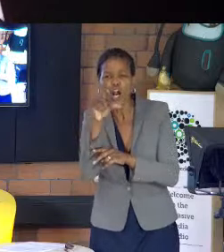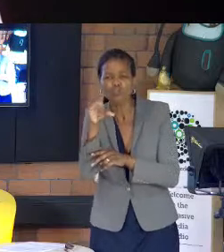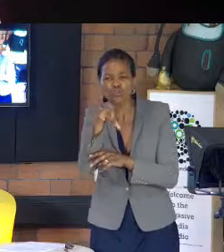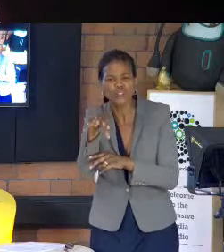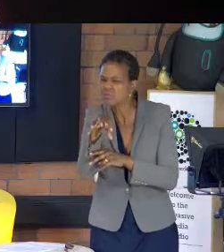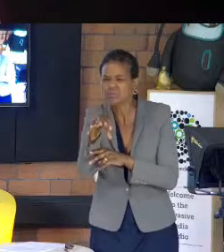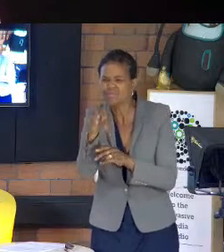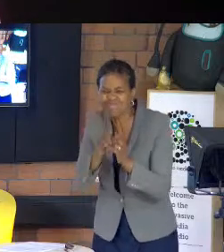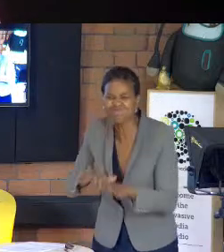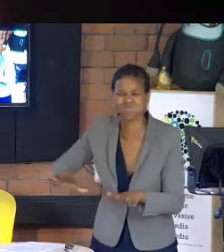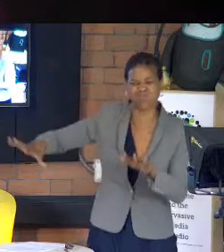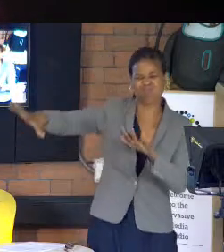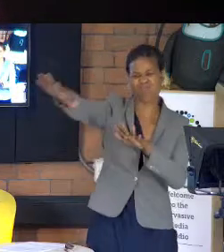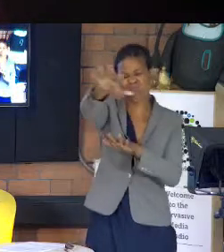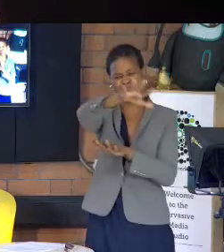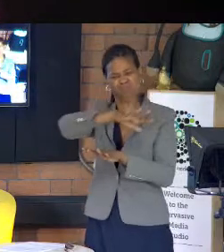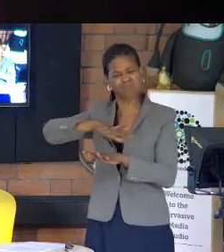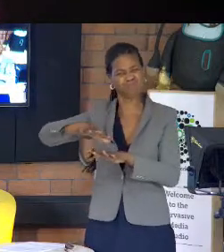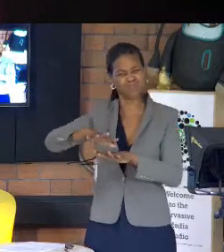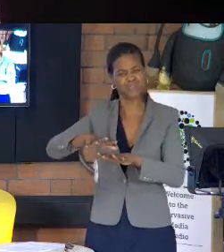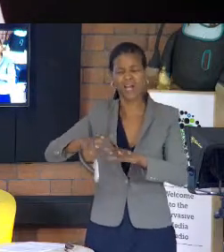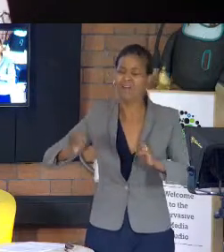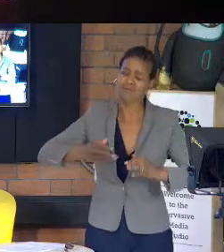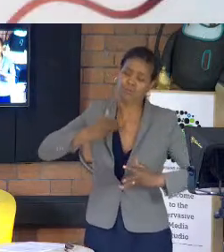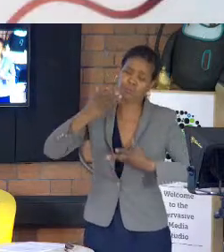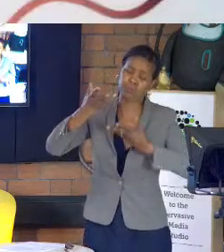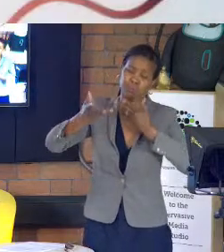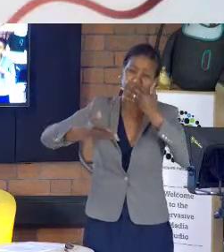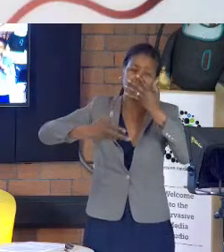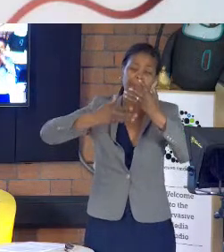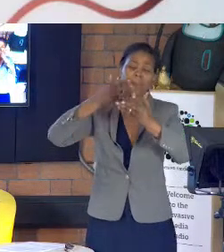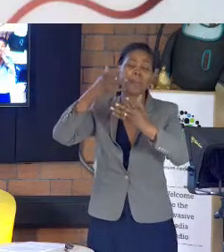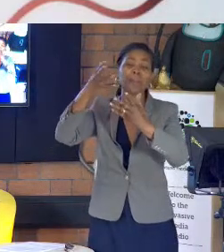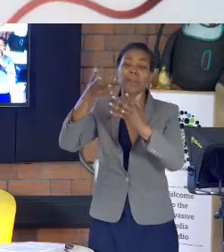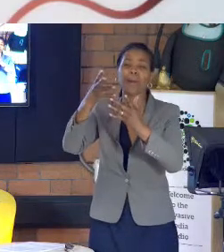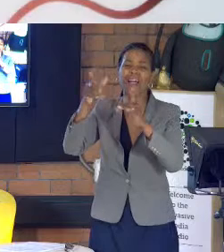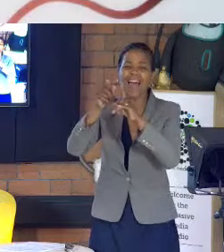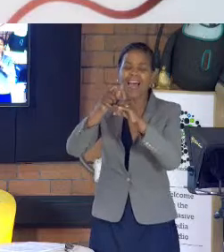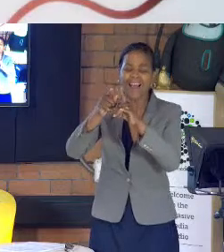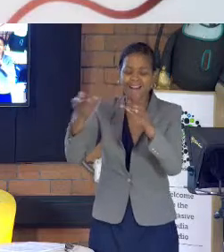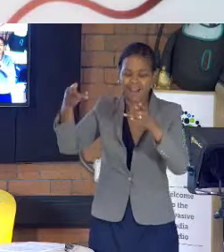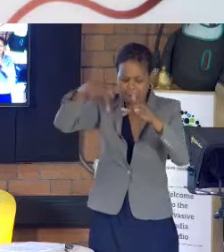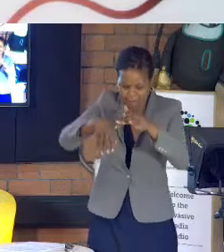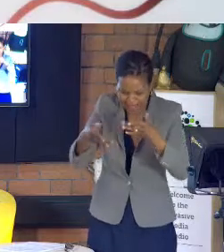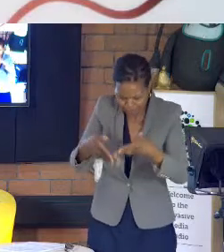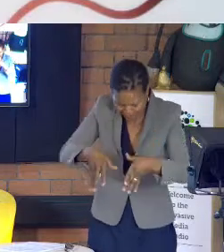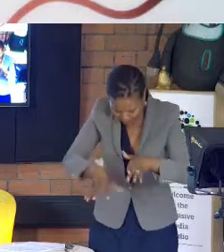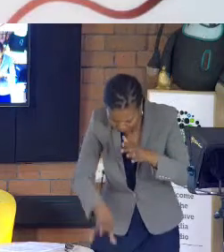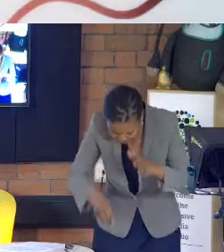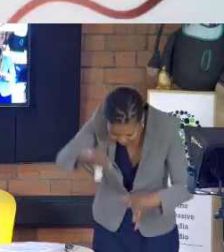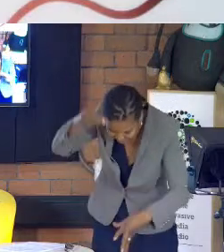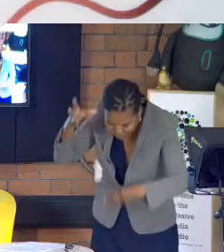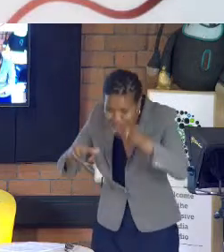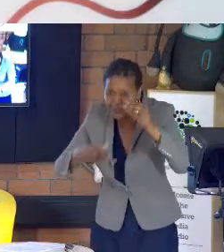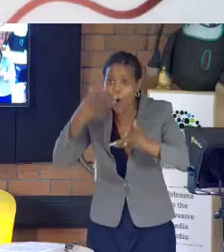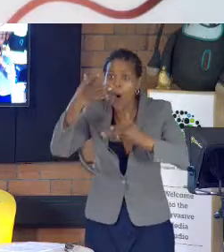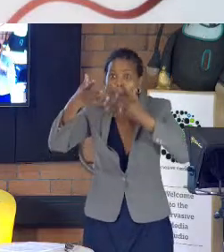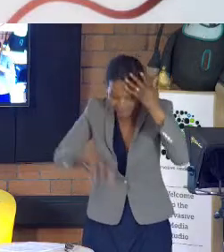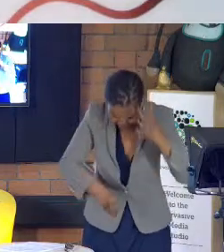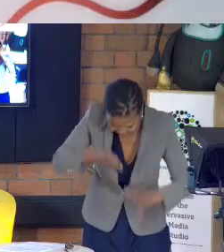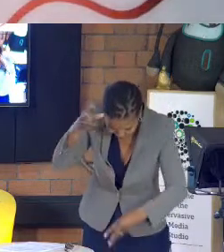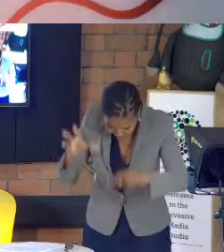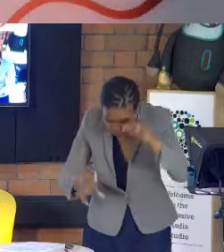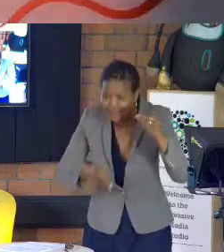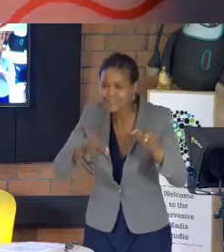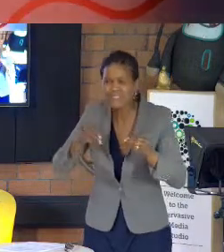vast, with so many stories buried in her past. With which one to begin with is something